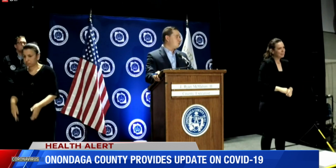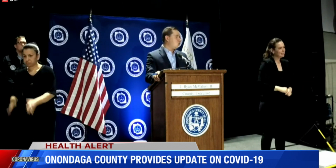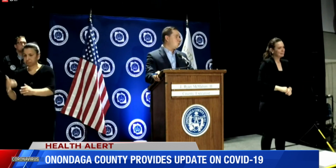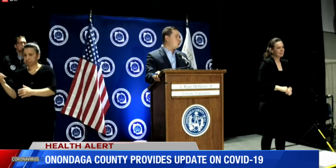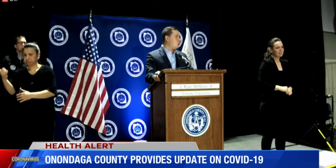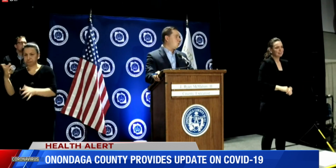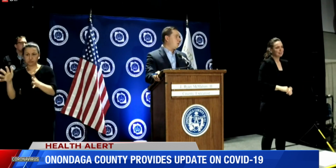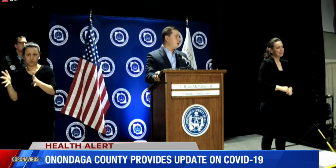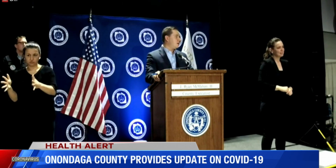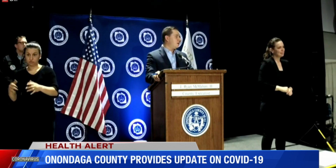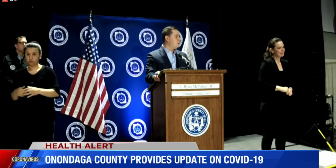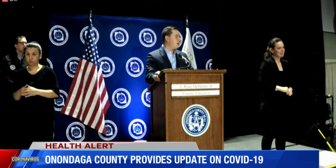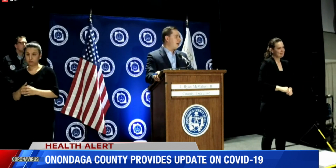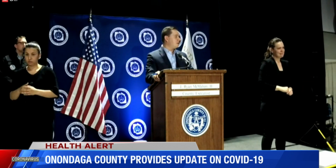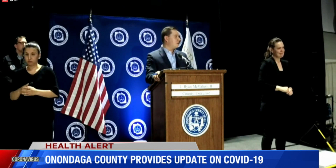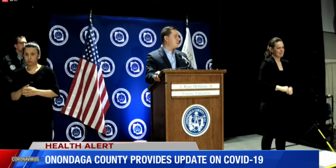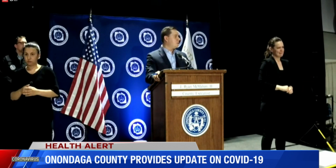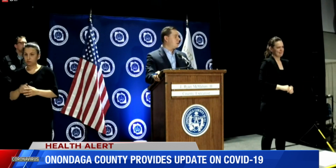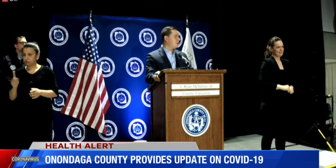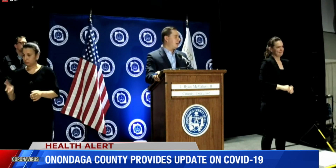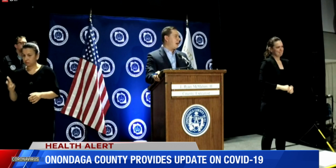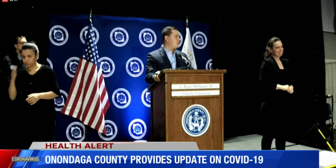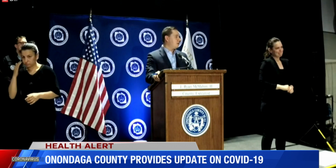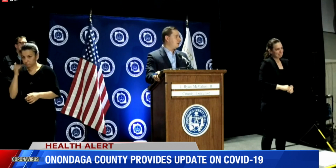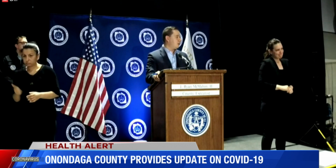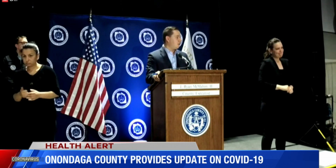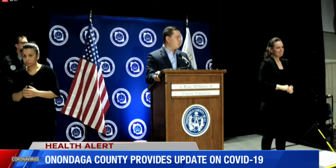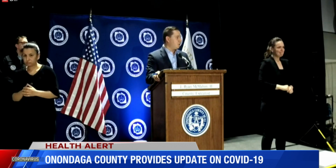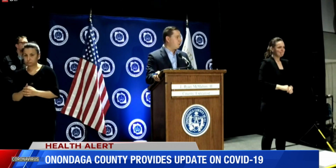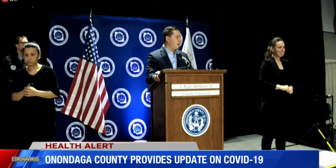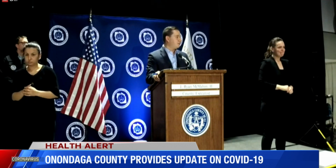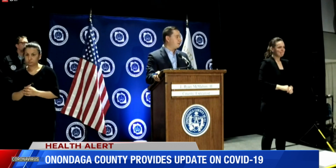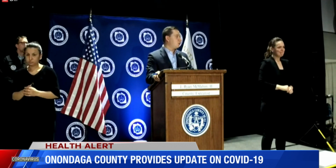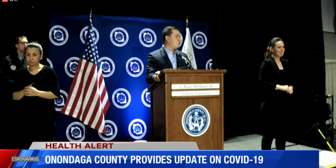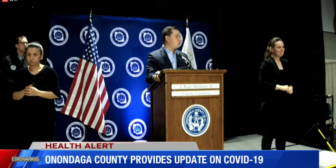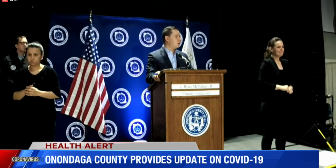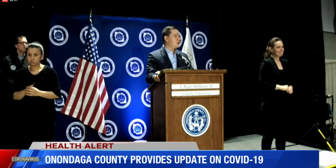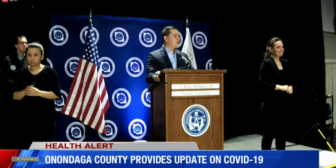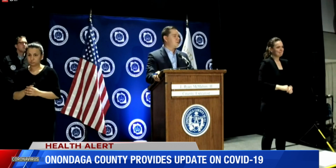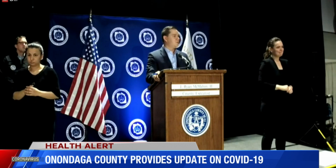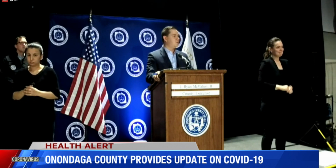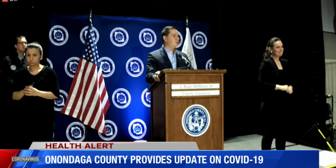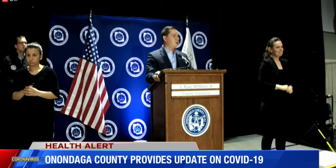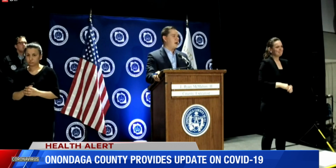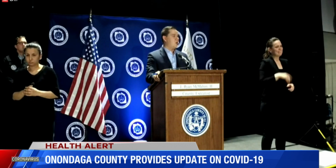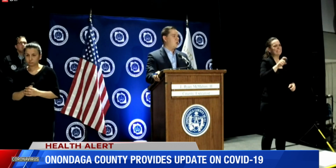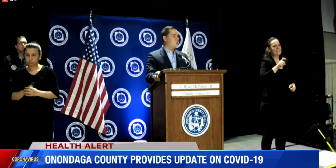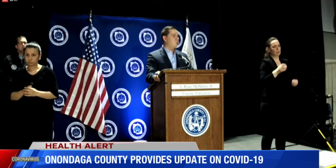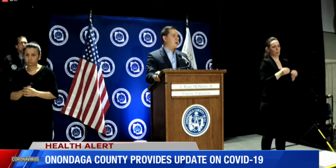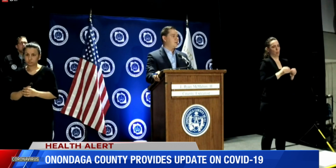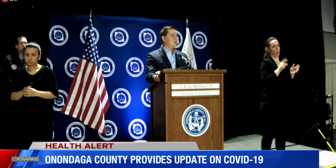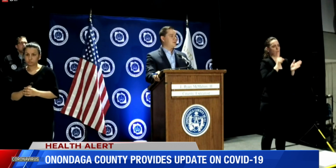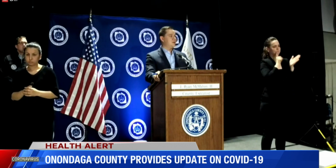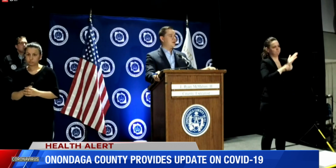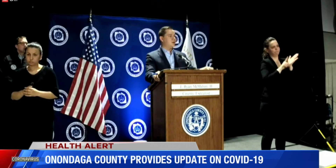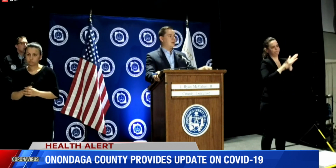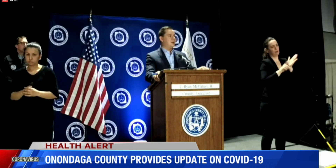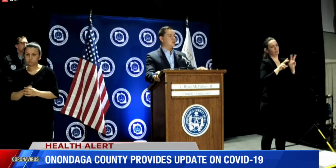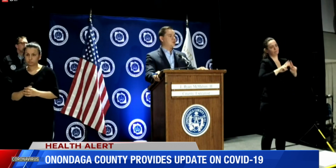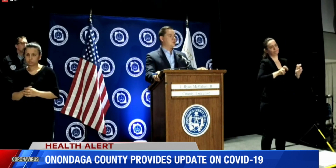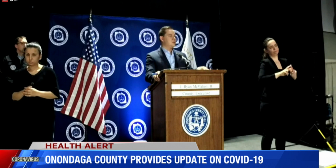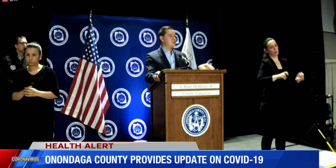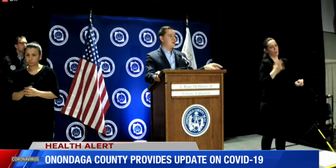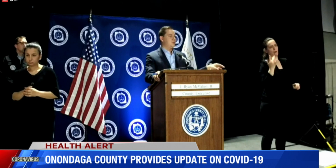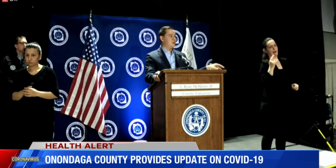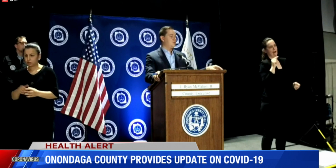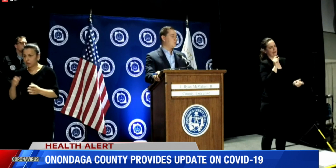I don't know, we haven't been able to dive in enough really by zip code to figure out what the underlying